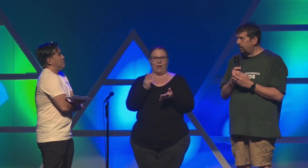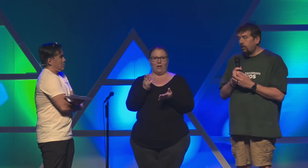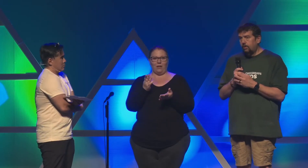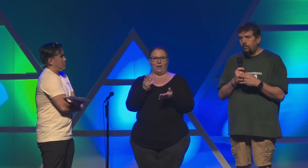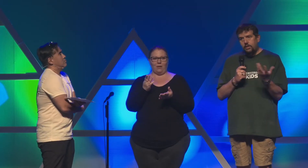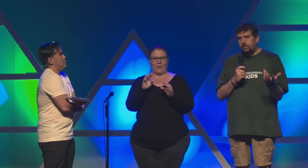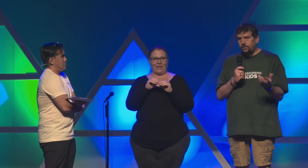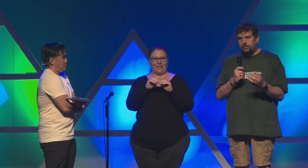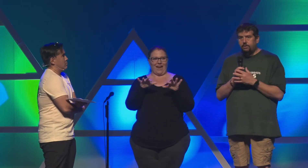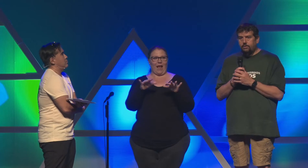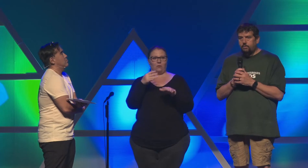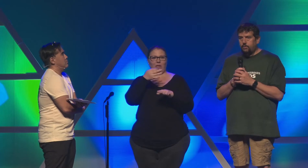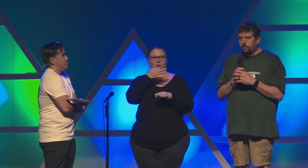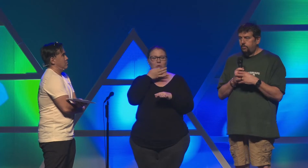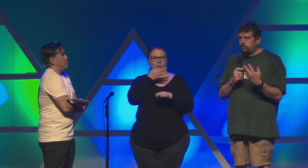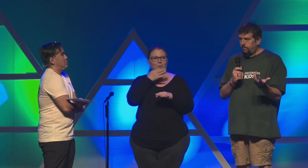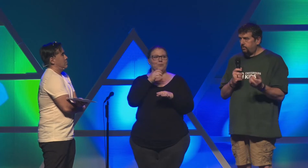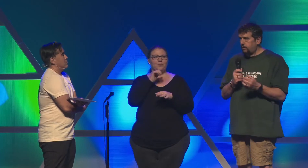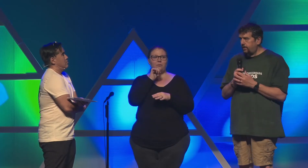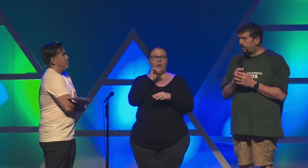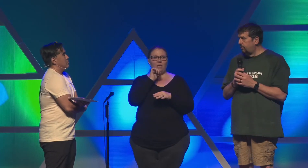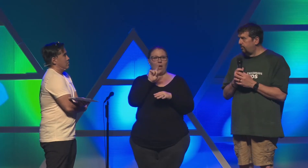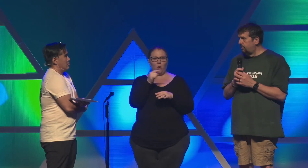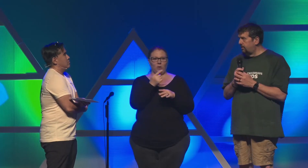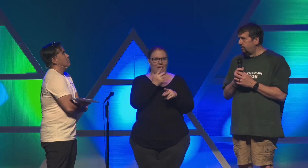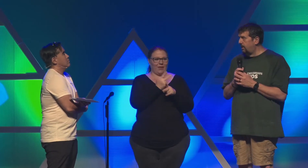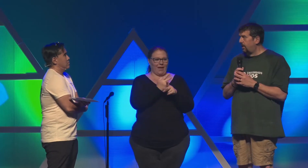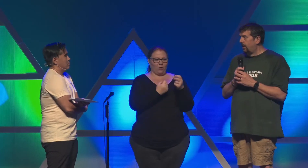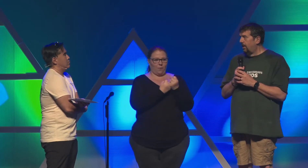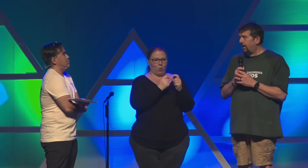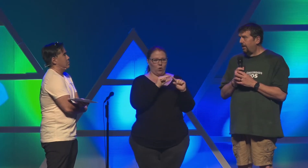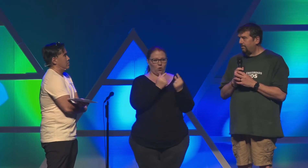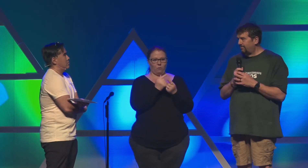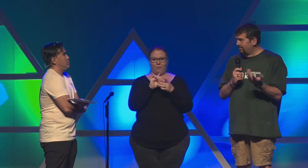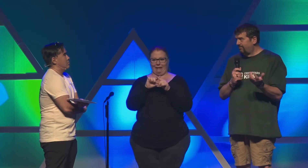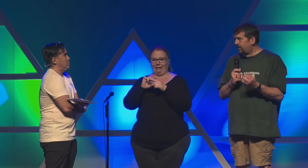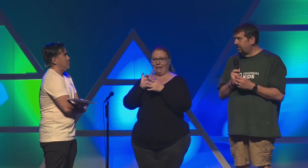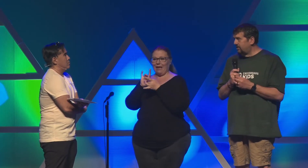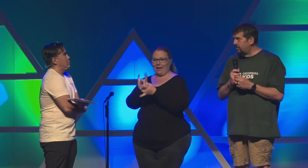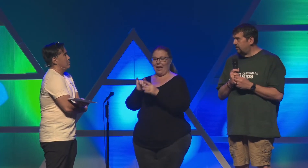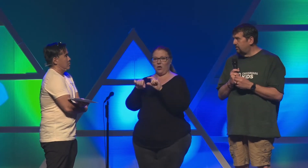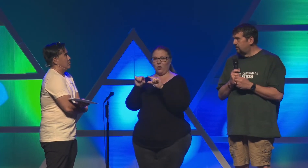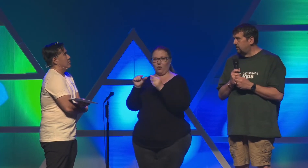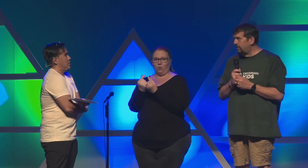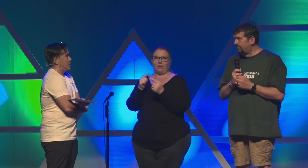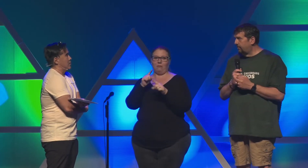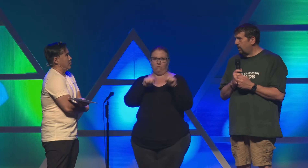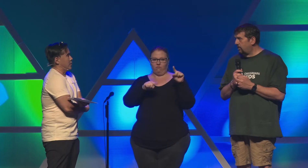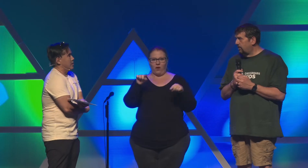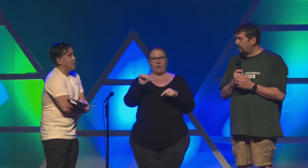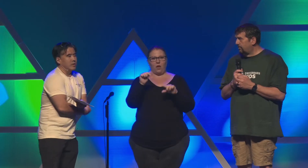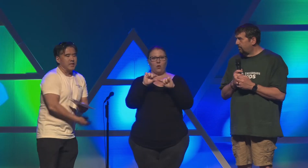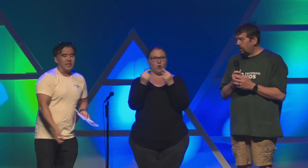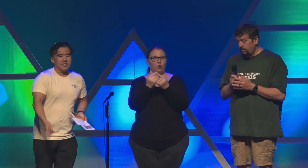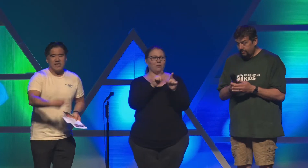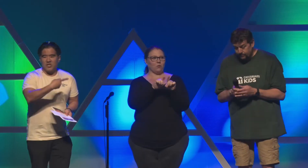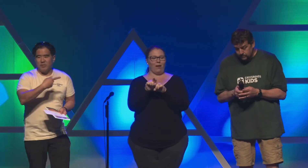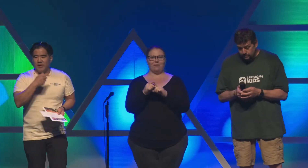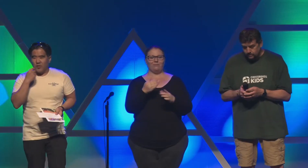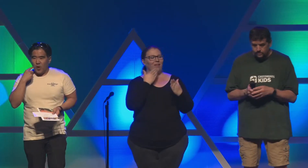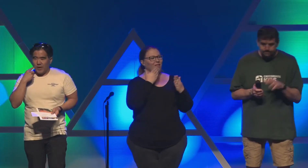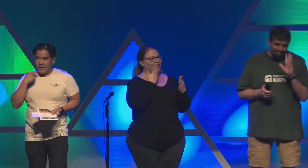soon, along with not just care and support groups, but Connect groups and various other groups as well. All right. Well, let's